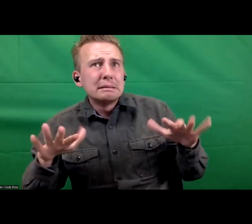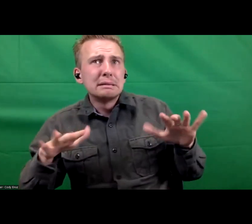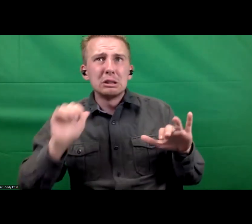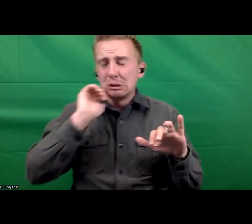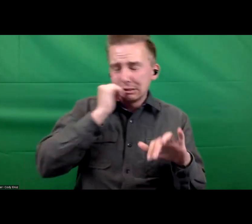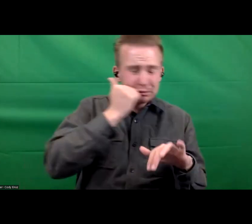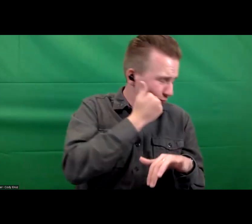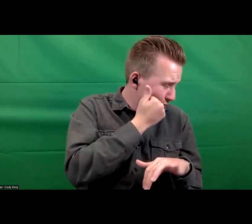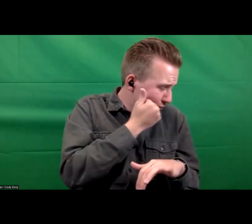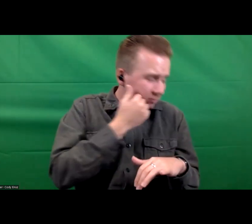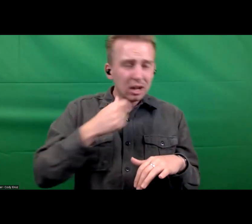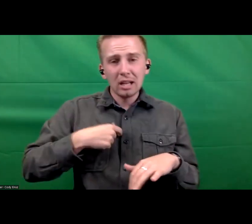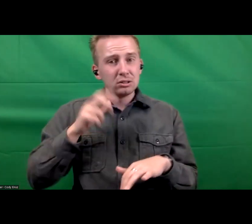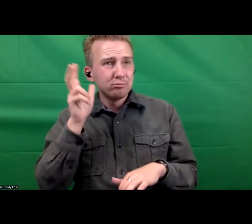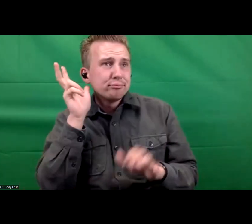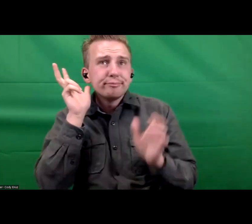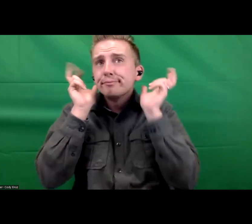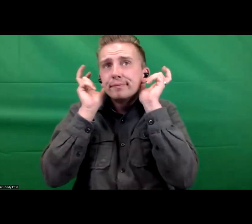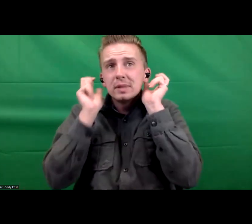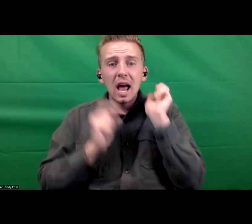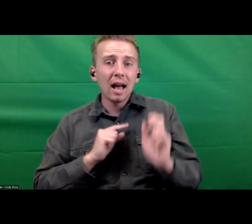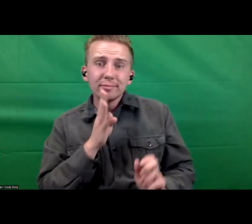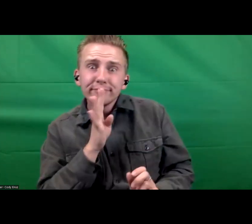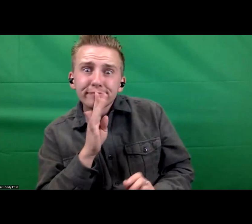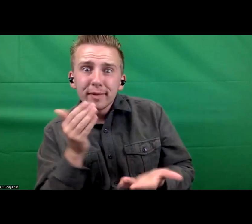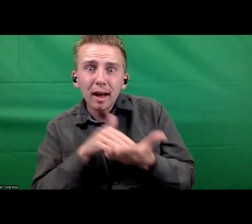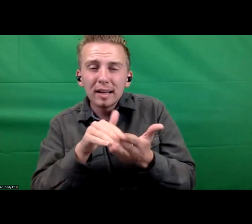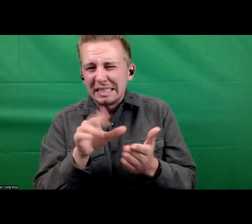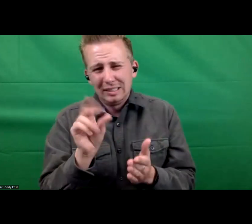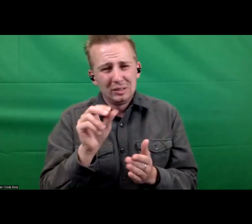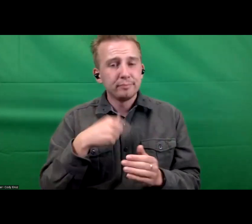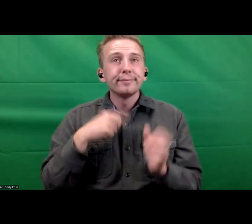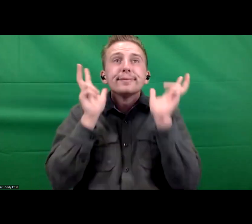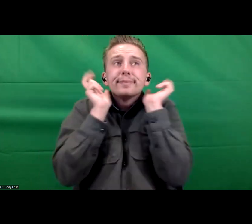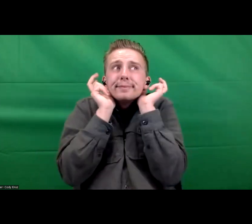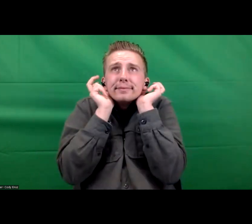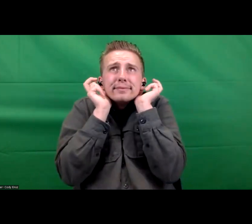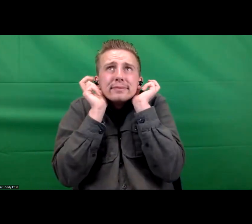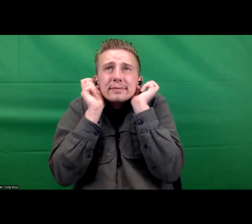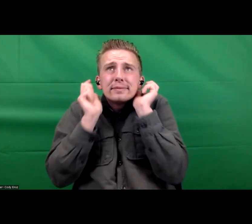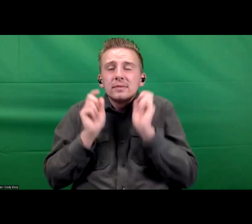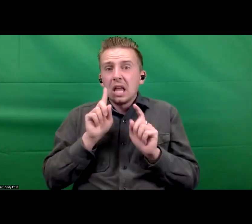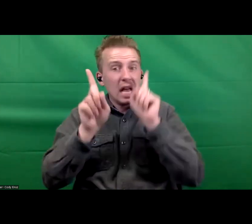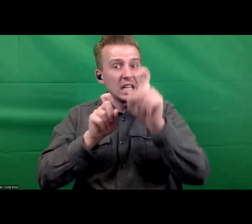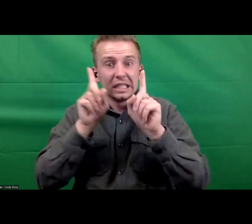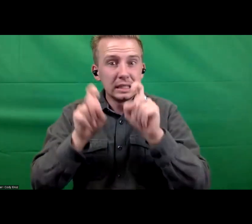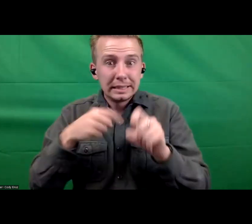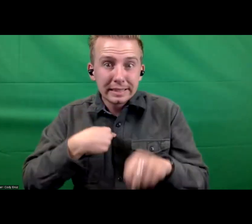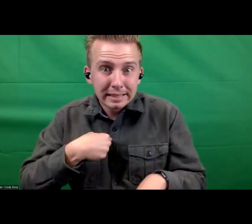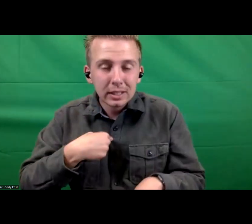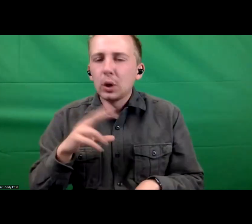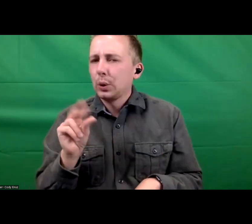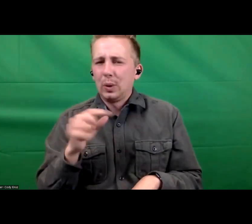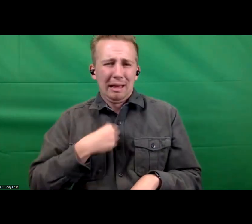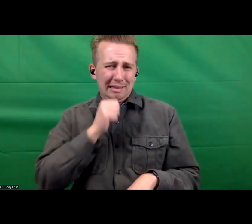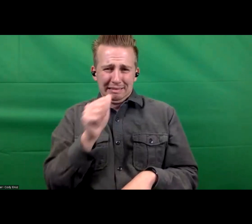and uh, I was kind of afraid to ask for questions. You ask questions, and I had plenty of questions, and I wish I